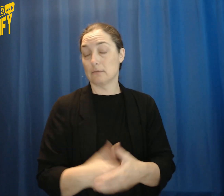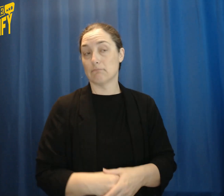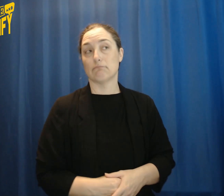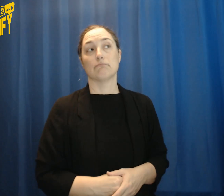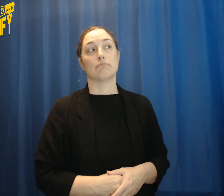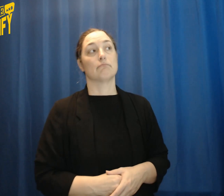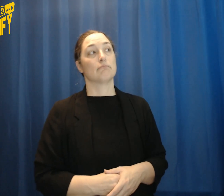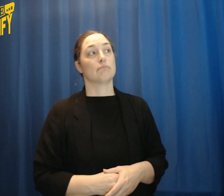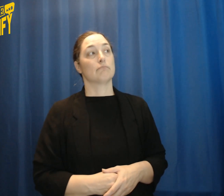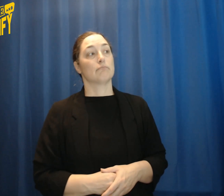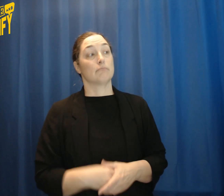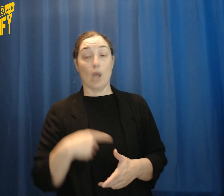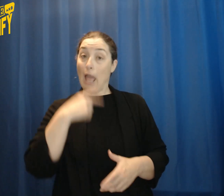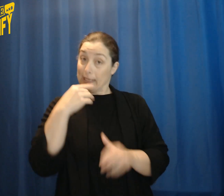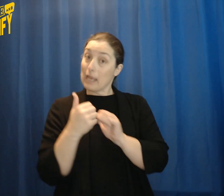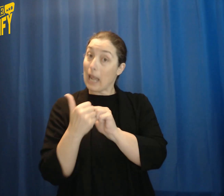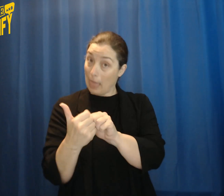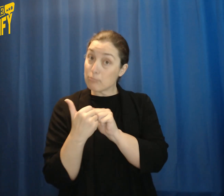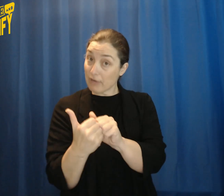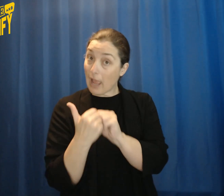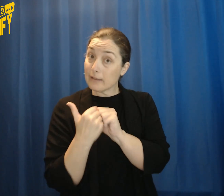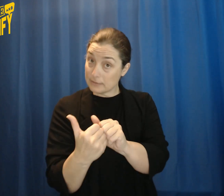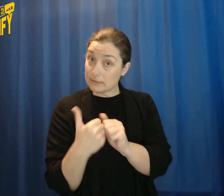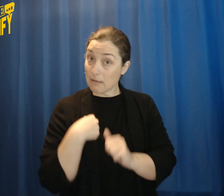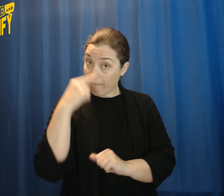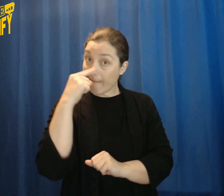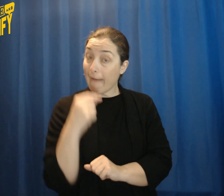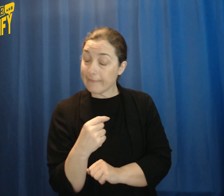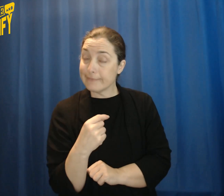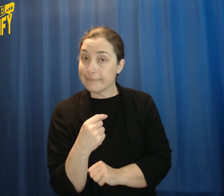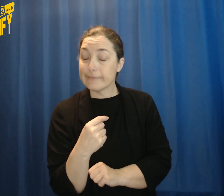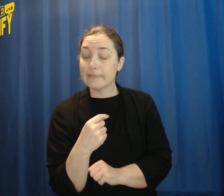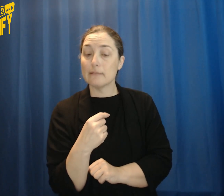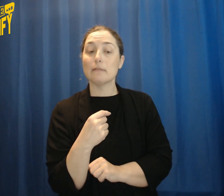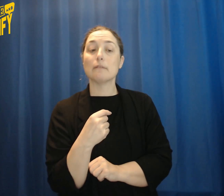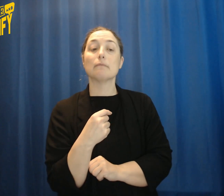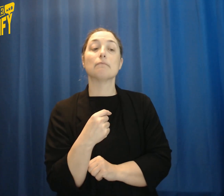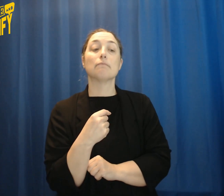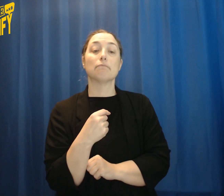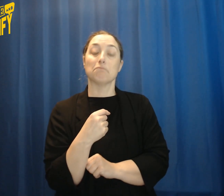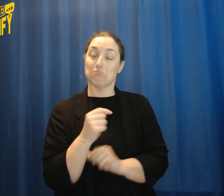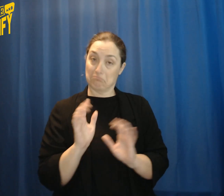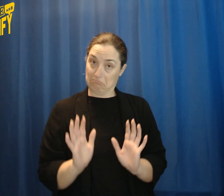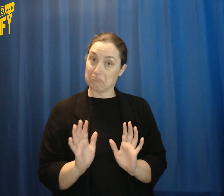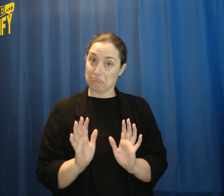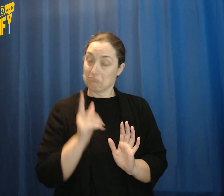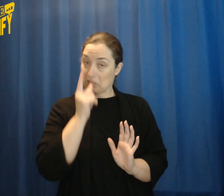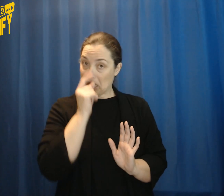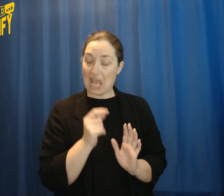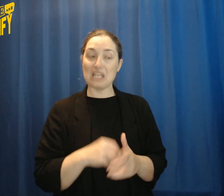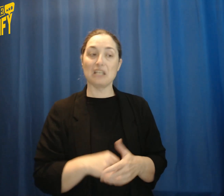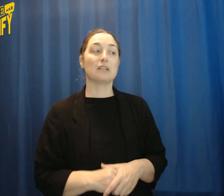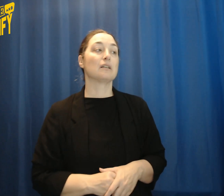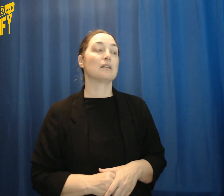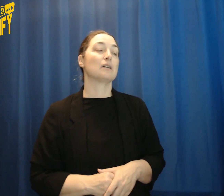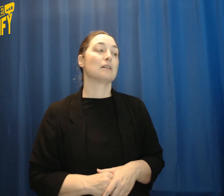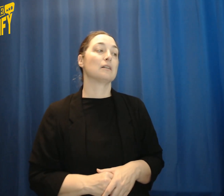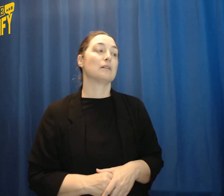I can collaborate with someone at best. That's what I would do. But otherwise, I don't feel